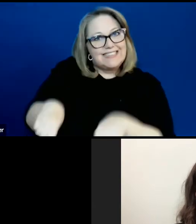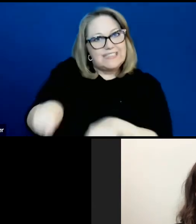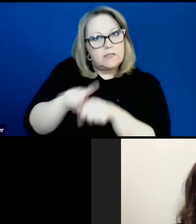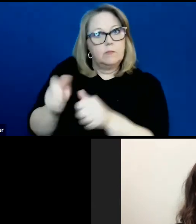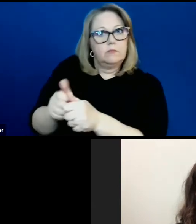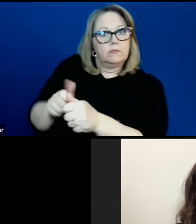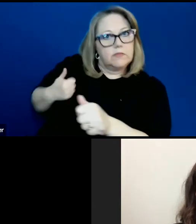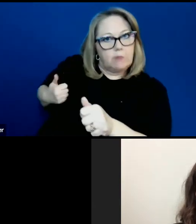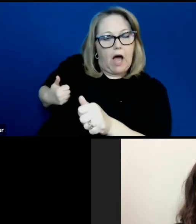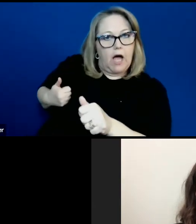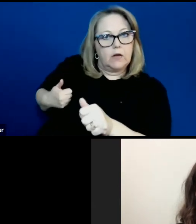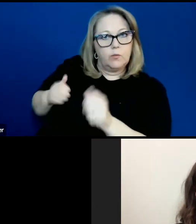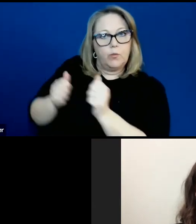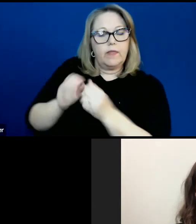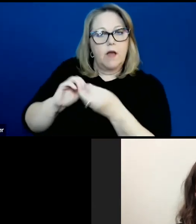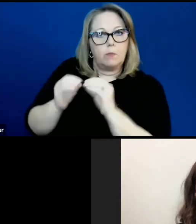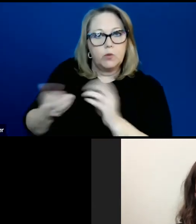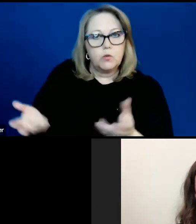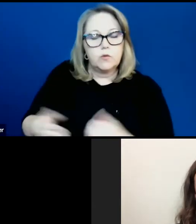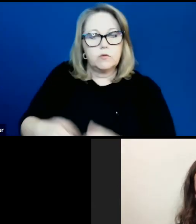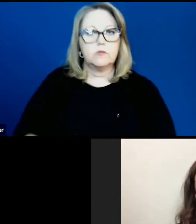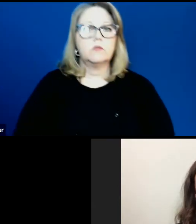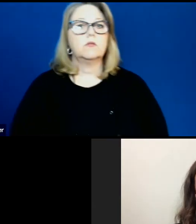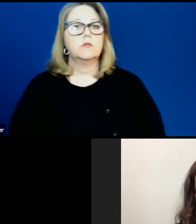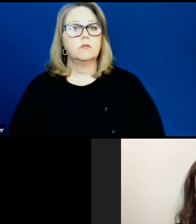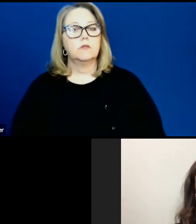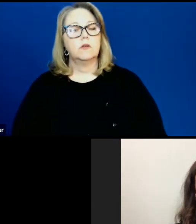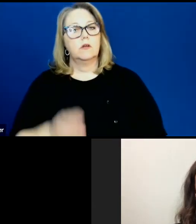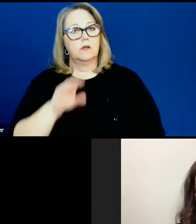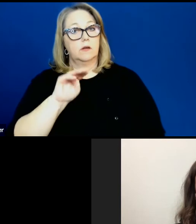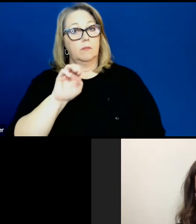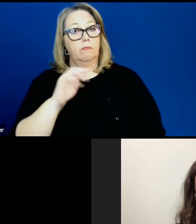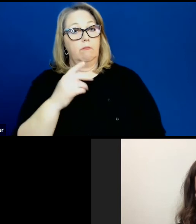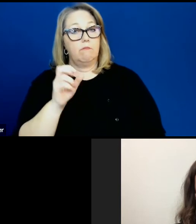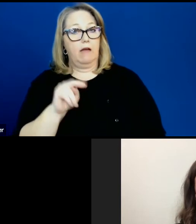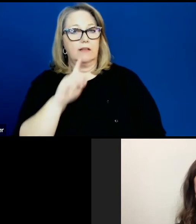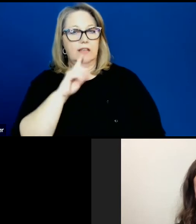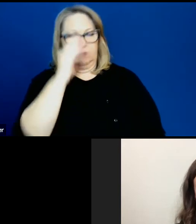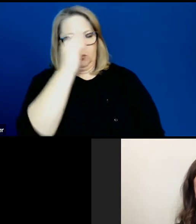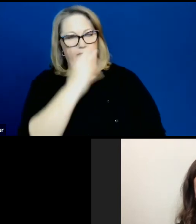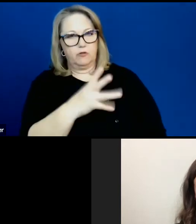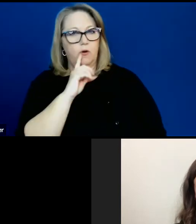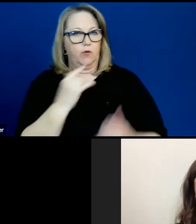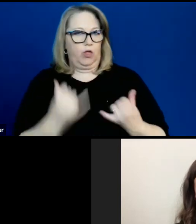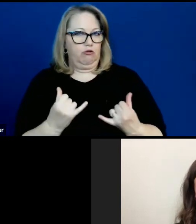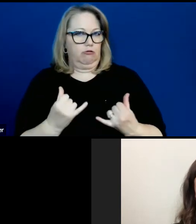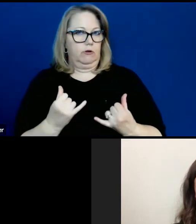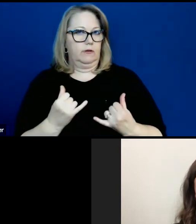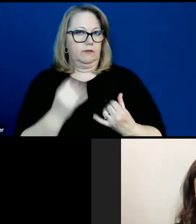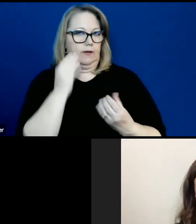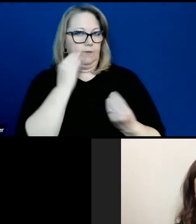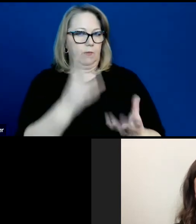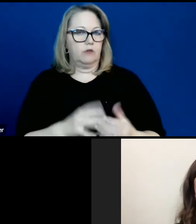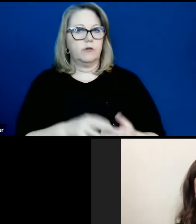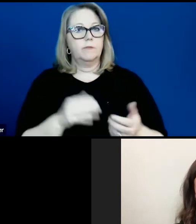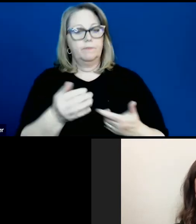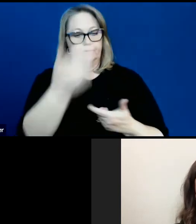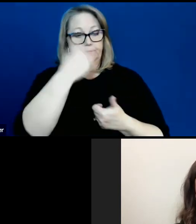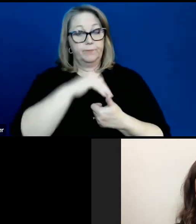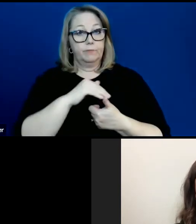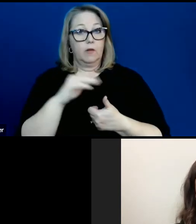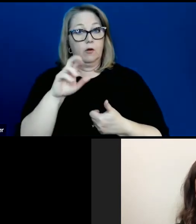Thank you. Sam, we can follow up with you to make sure you have that information. Riley Snyder from the Indy next, and then Brian